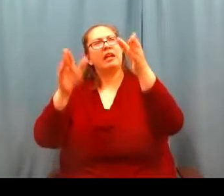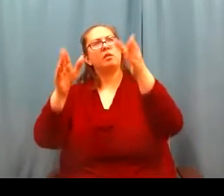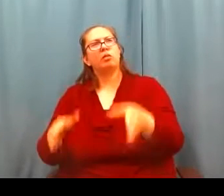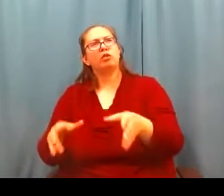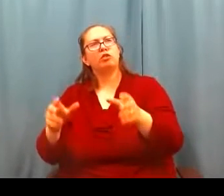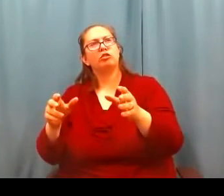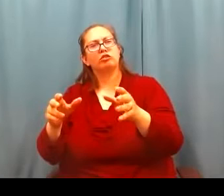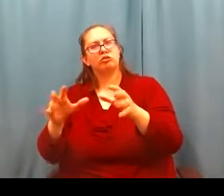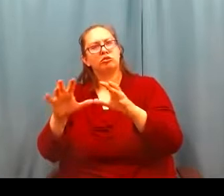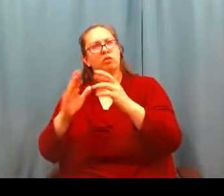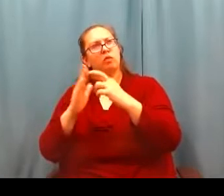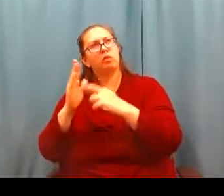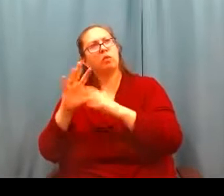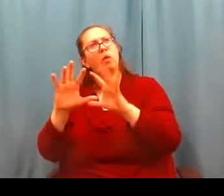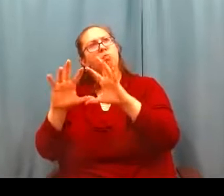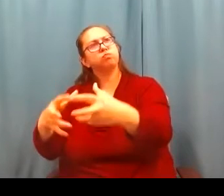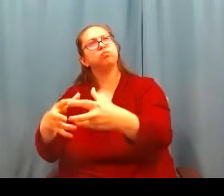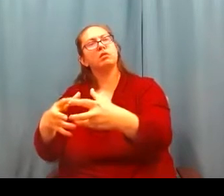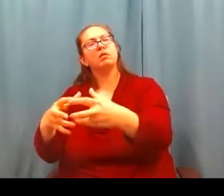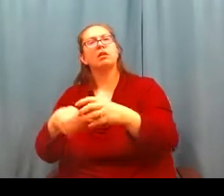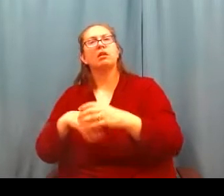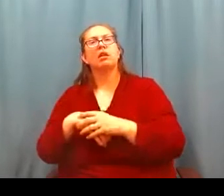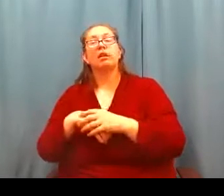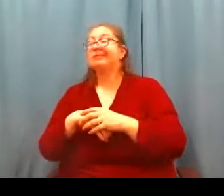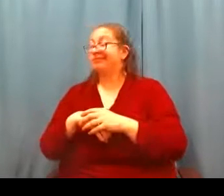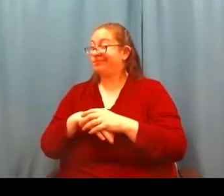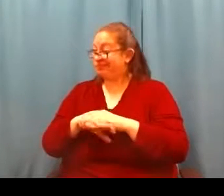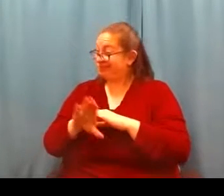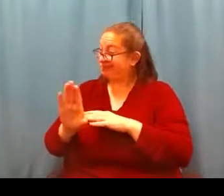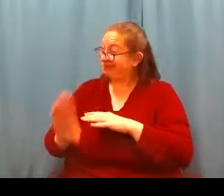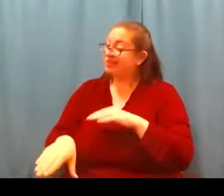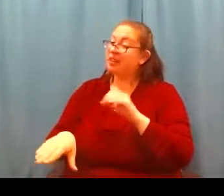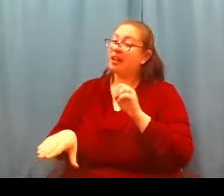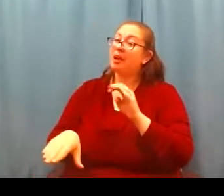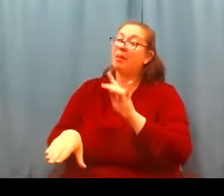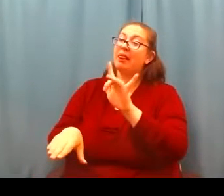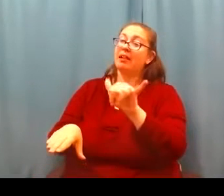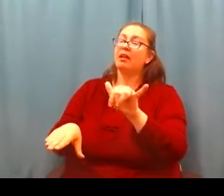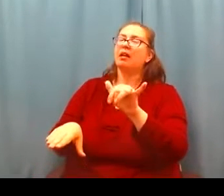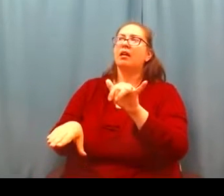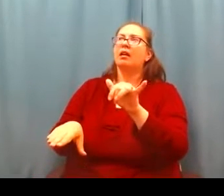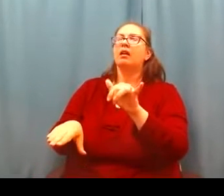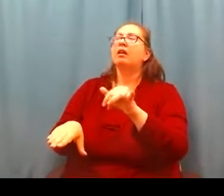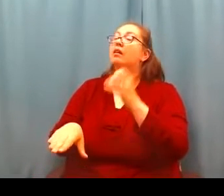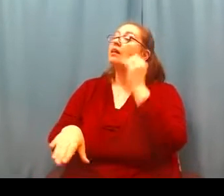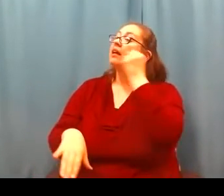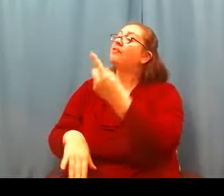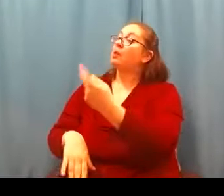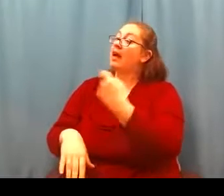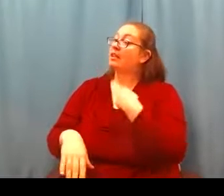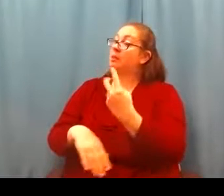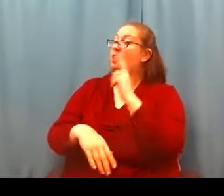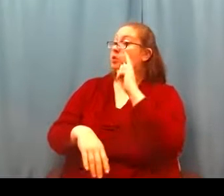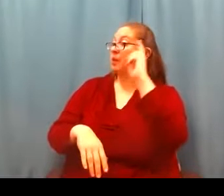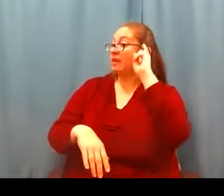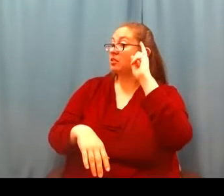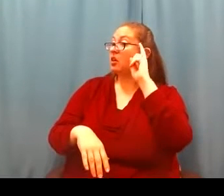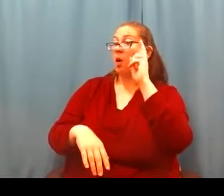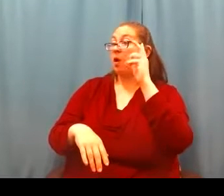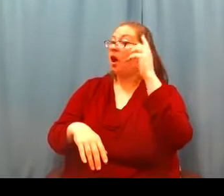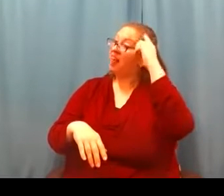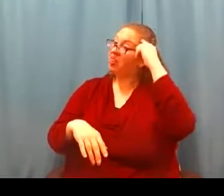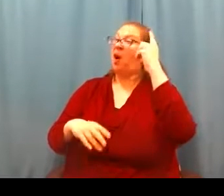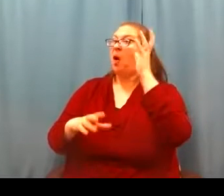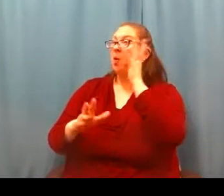Emily, we expect to have some guidance out on that. If you would have asked me 2 days ago, I would have told you we'd have it out by now, but we